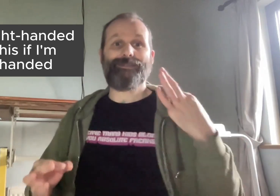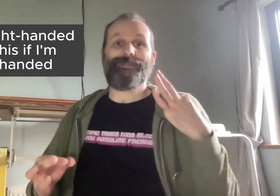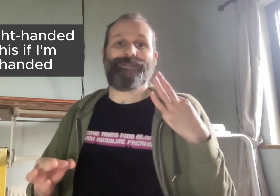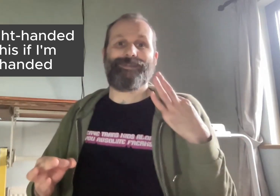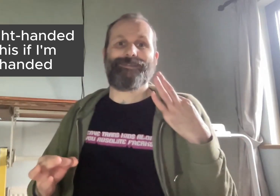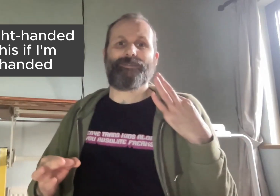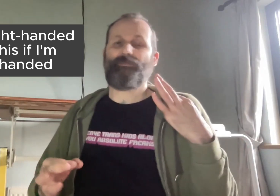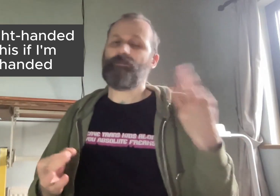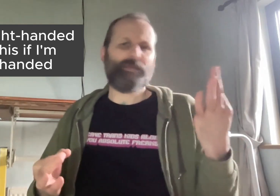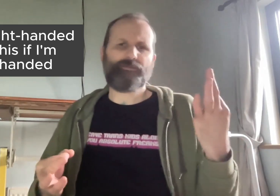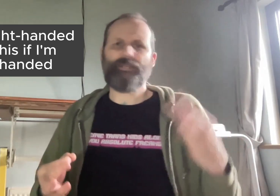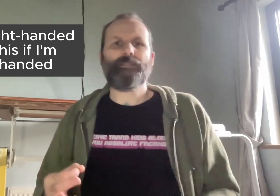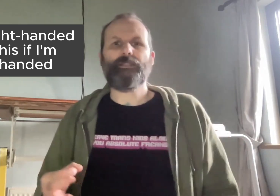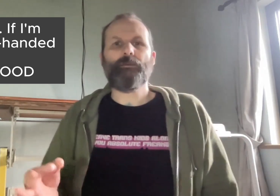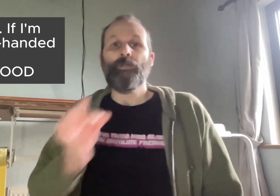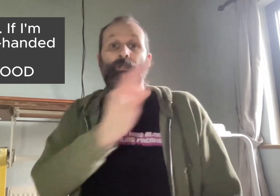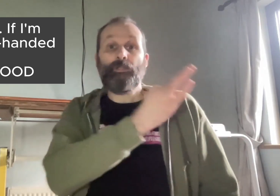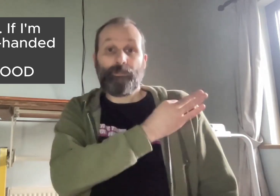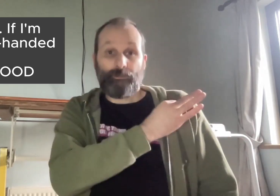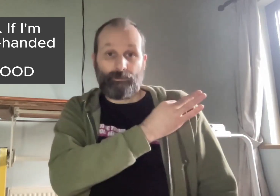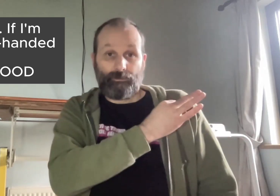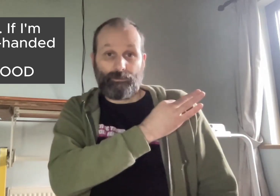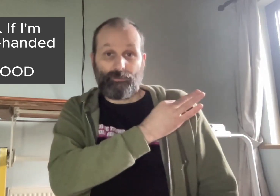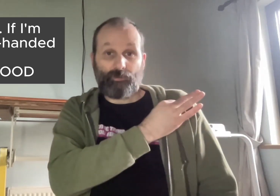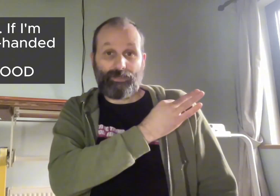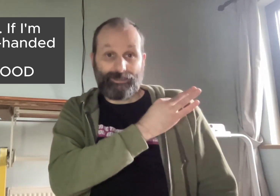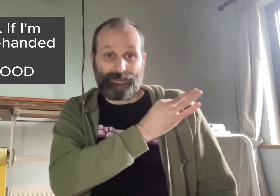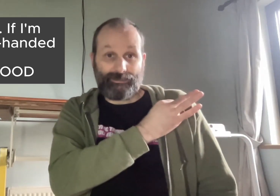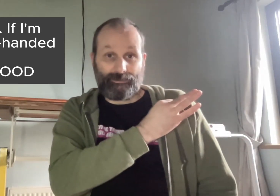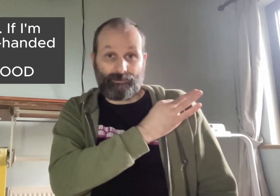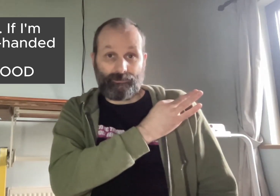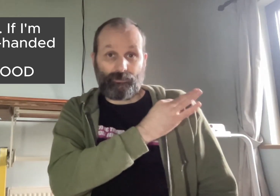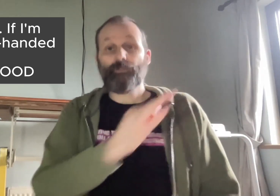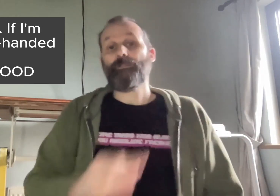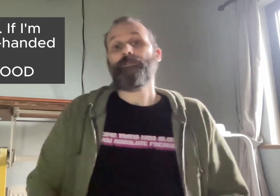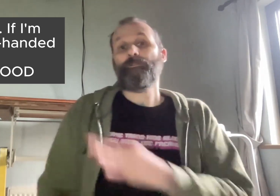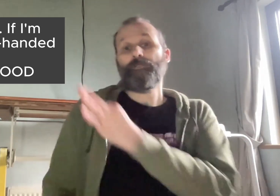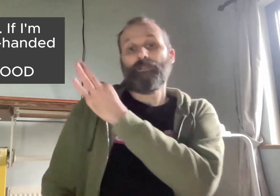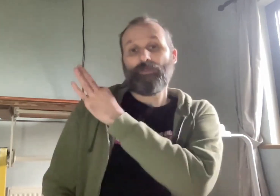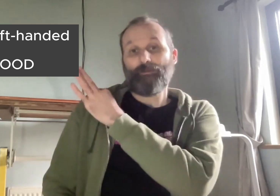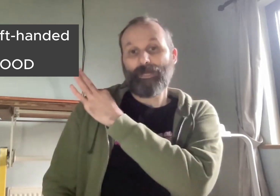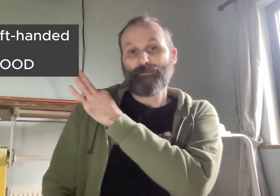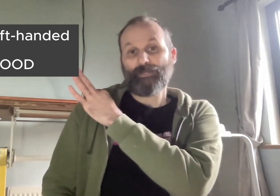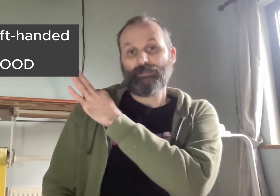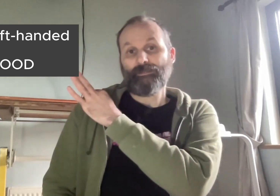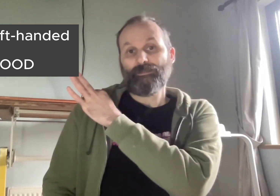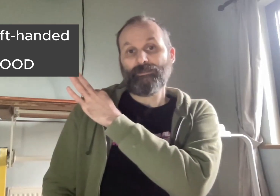and this if I'm left-handed. No. If I'm right-handed, good. If I'm left-handed,